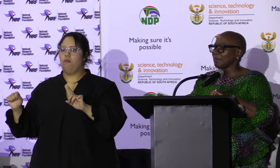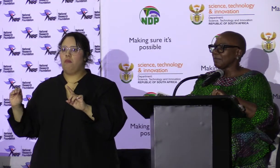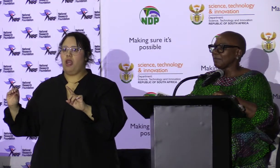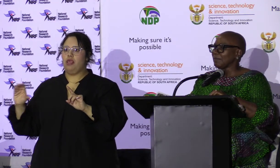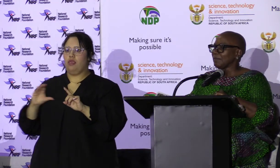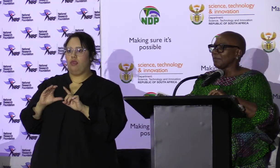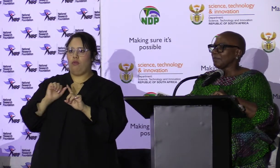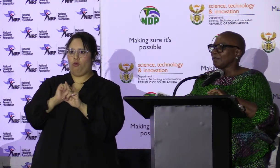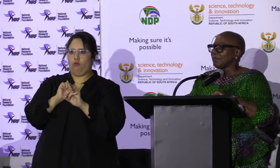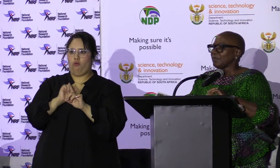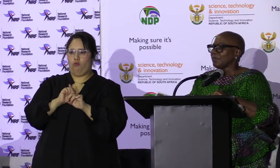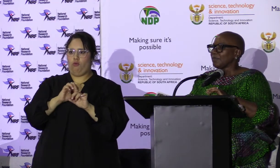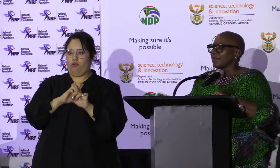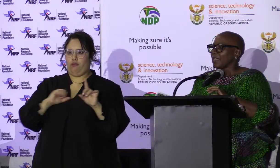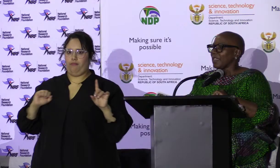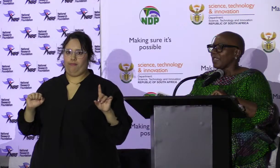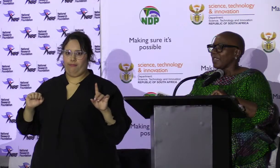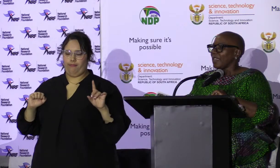money.